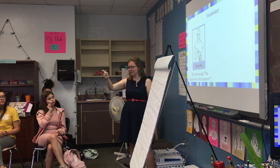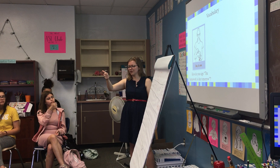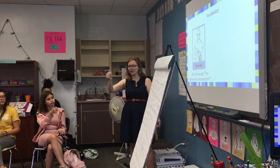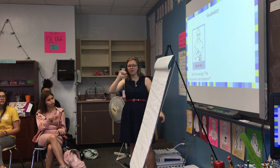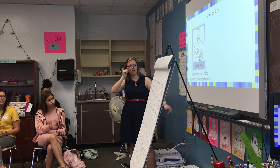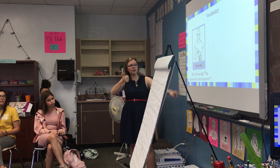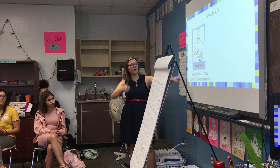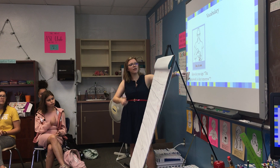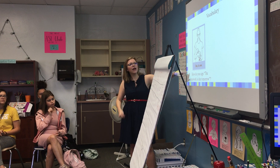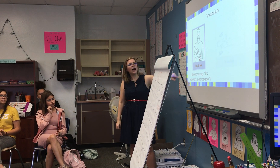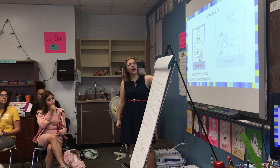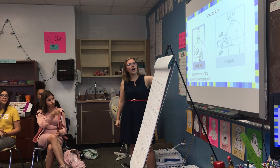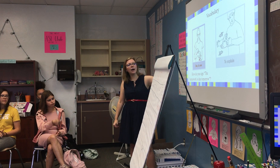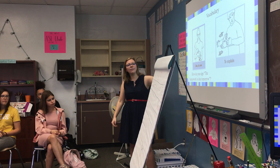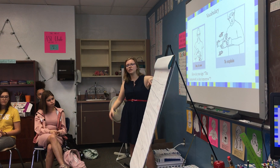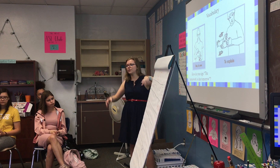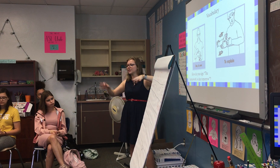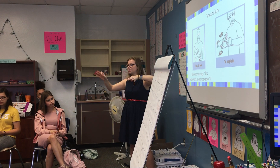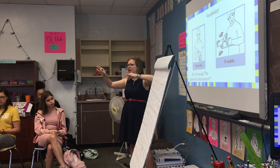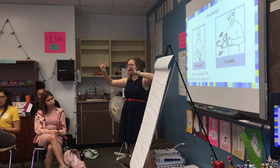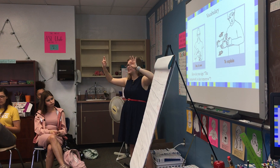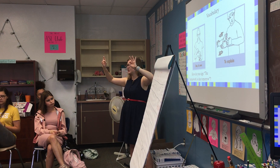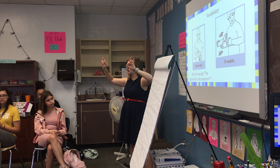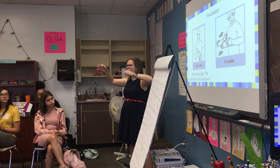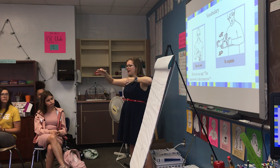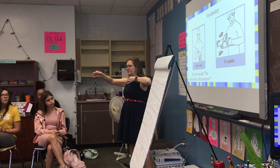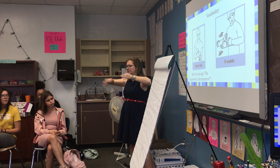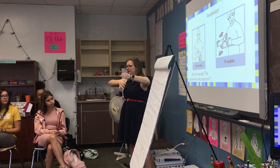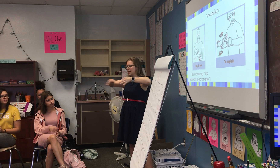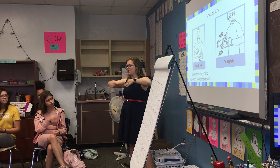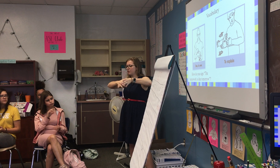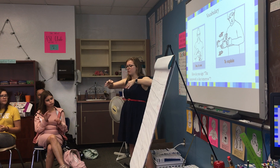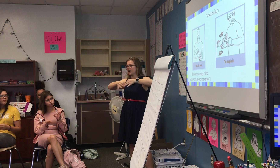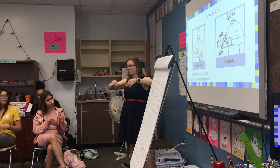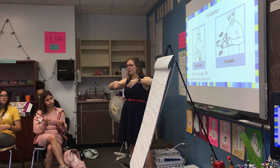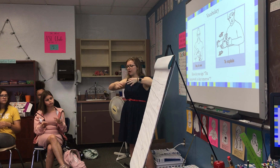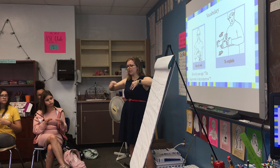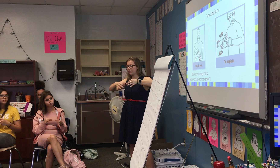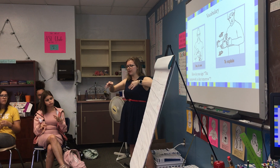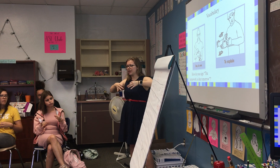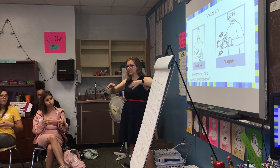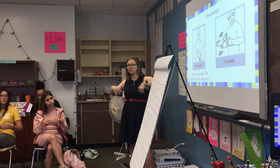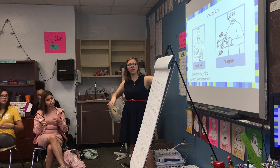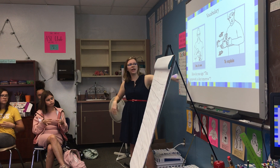Good job. Tomorrow. To explain, take two F's and move them back and forth. Explain.